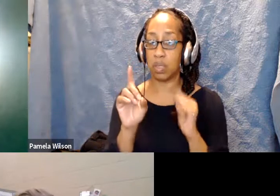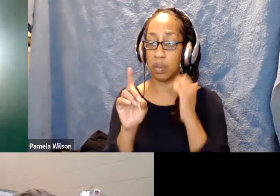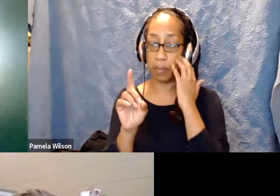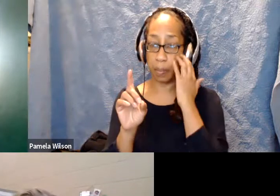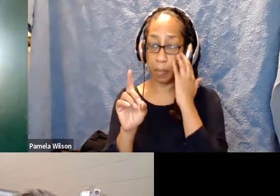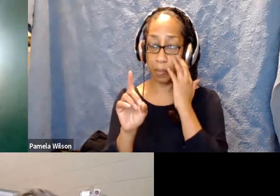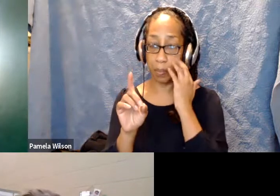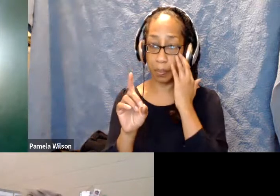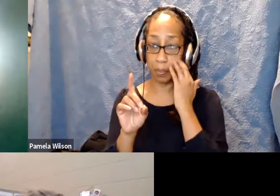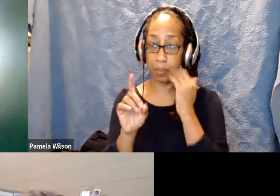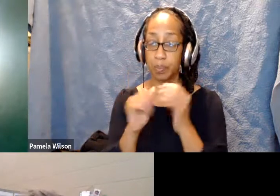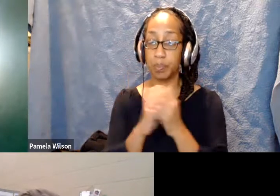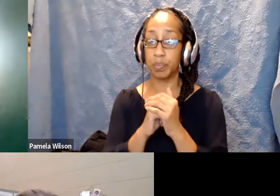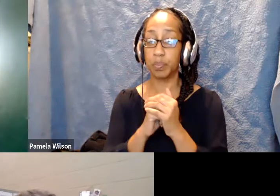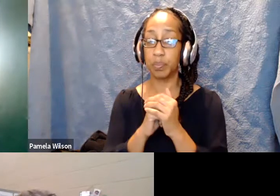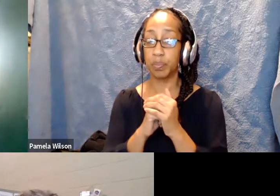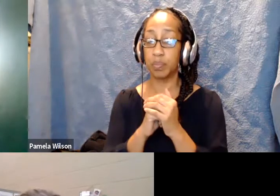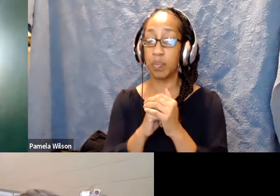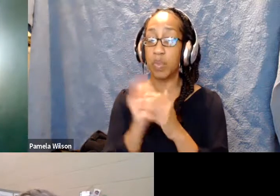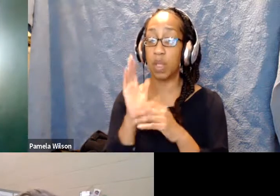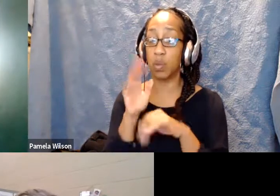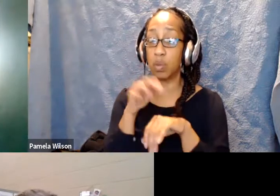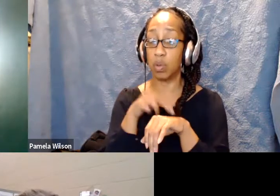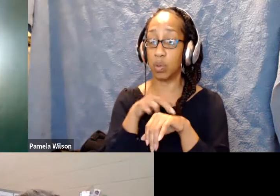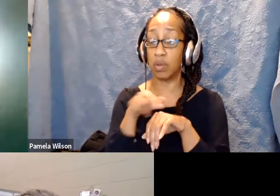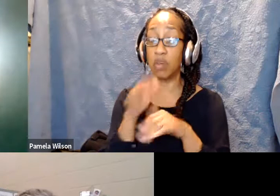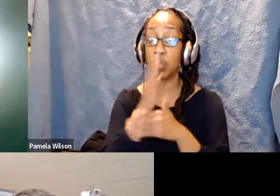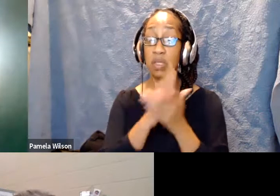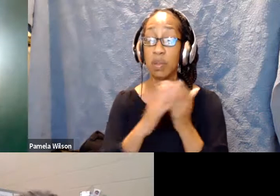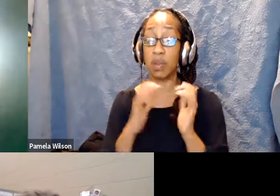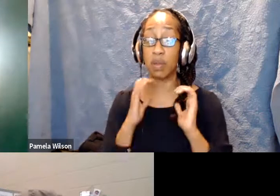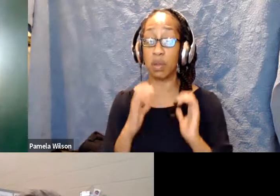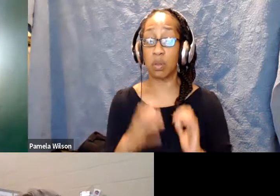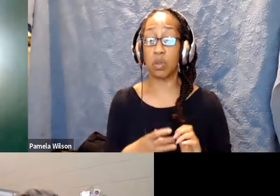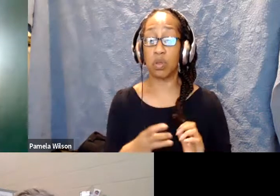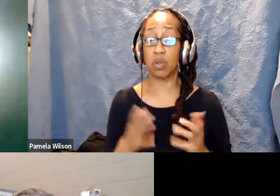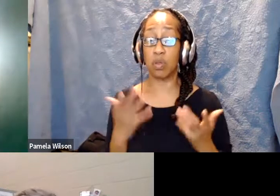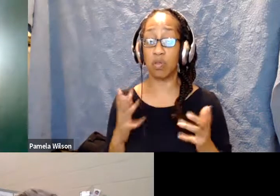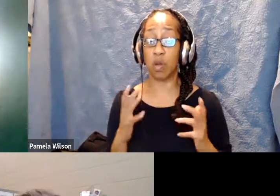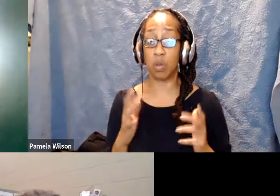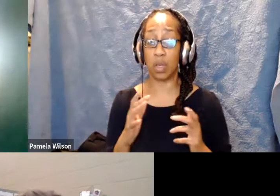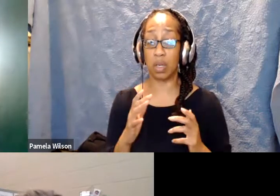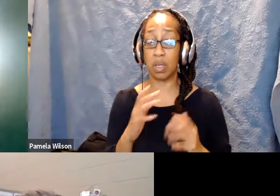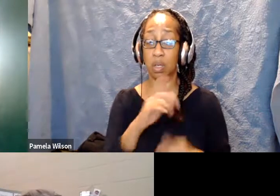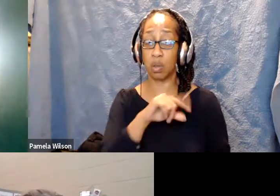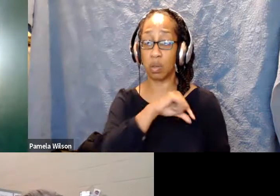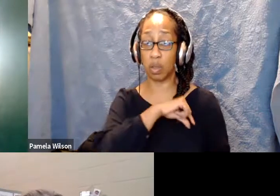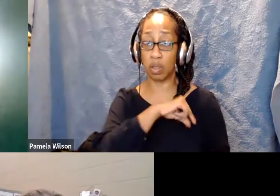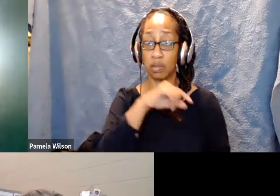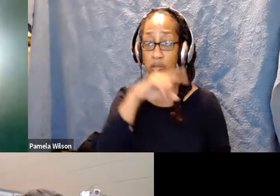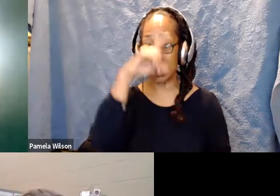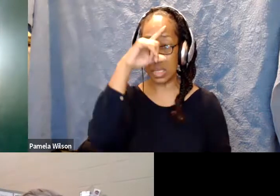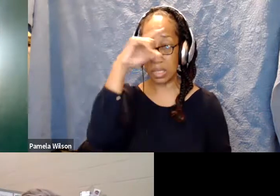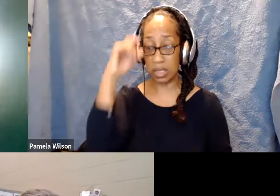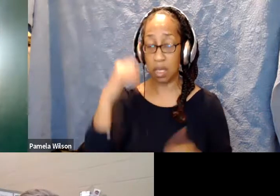they will refer to us some of their consumers who are already summer youth eligible, who are participating in their summer